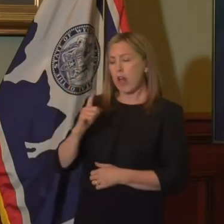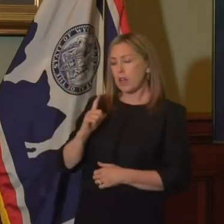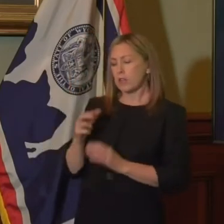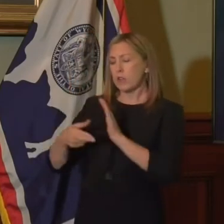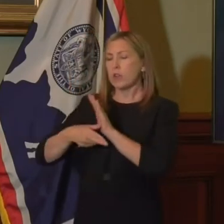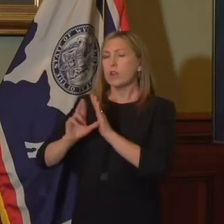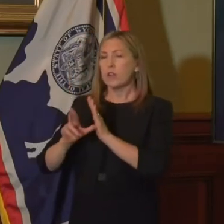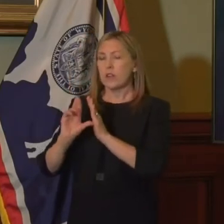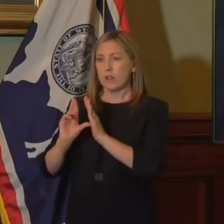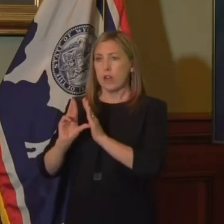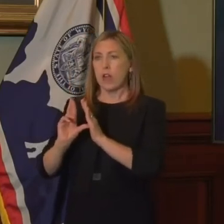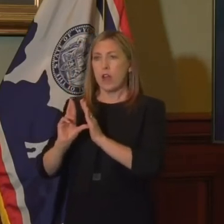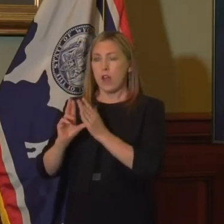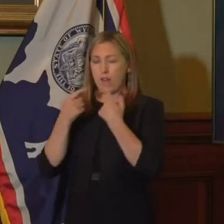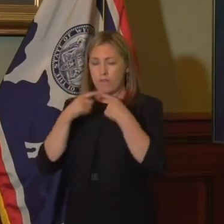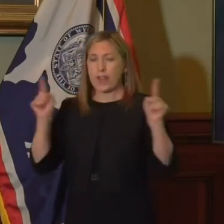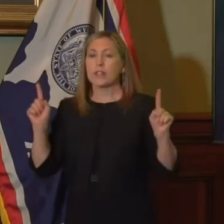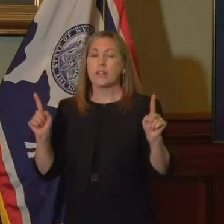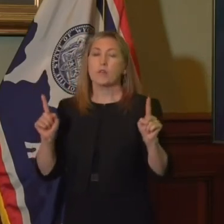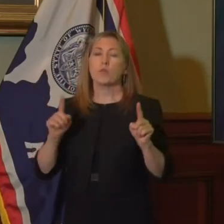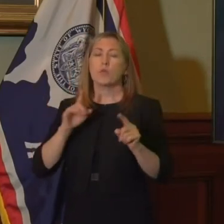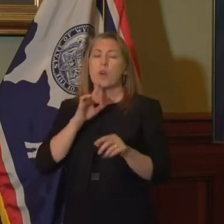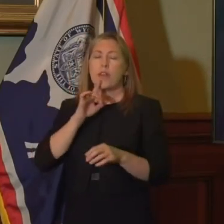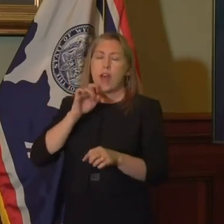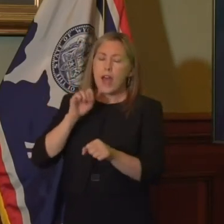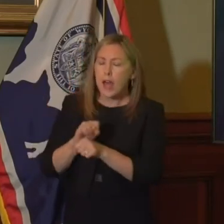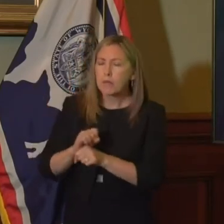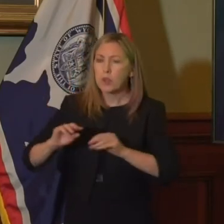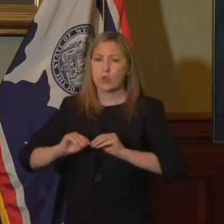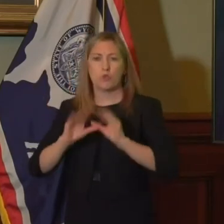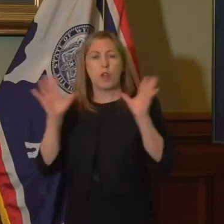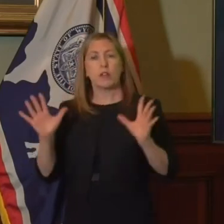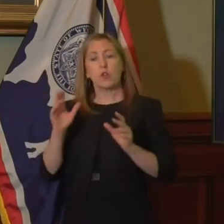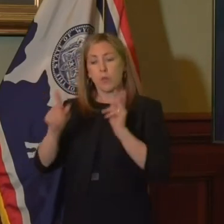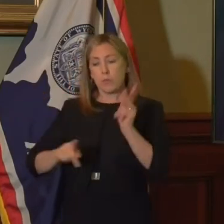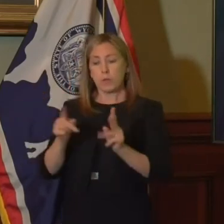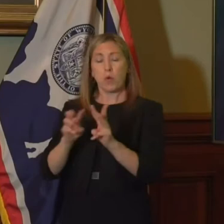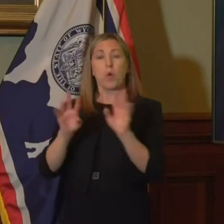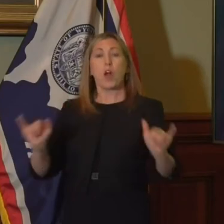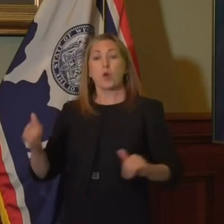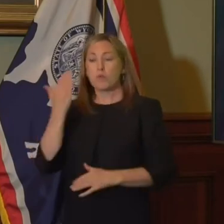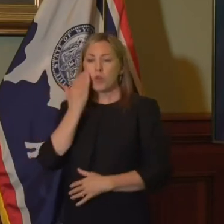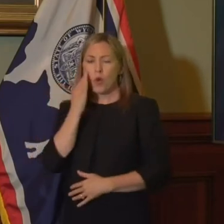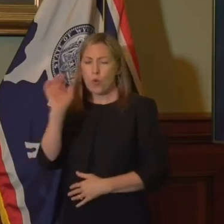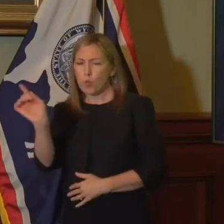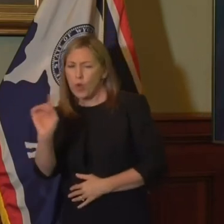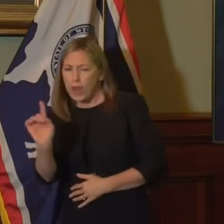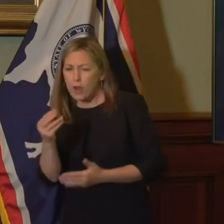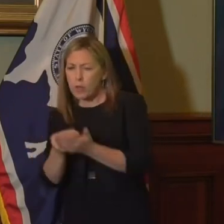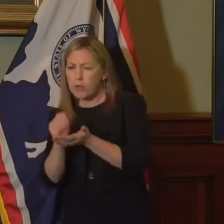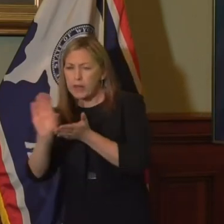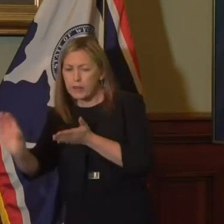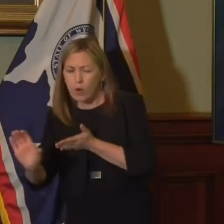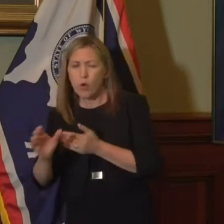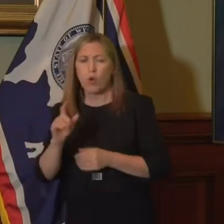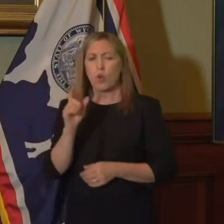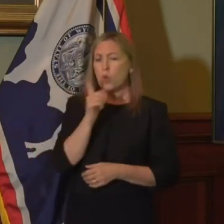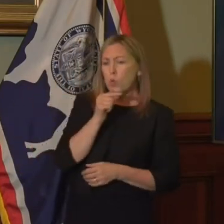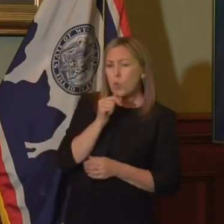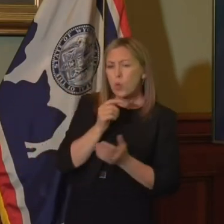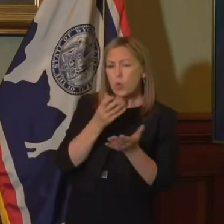with absolute transparency so that the public of Wyoming knows where and who these monies go to. Teamwork,